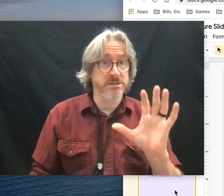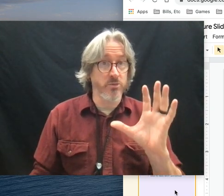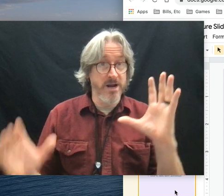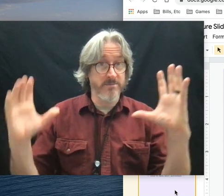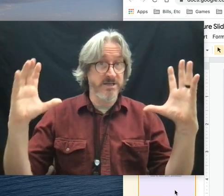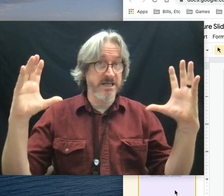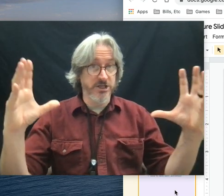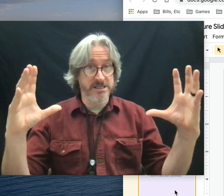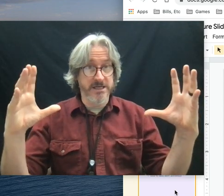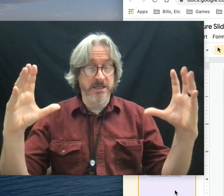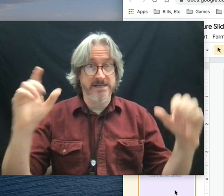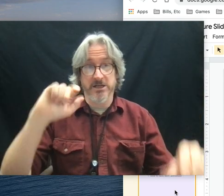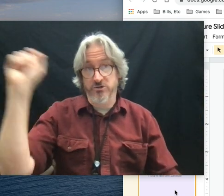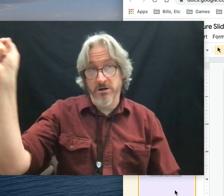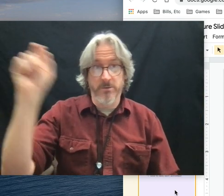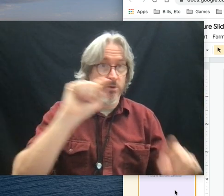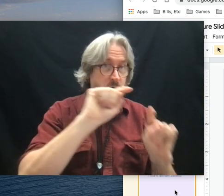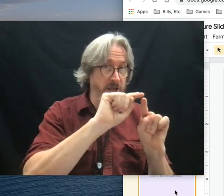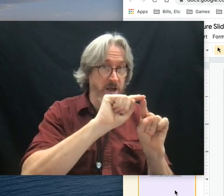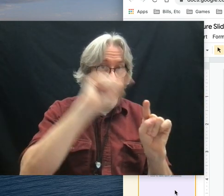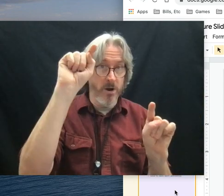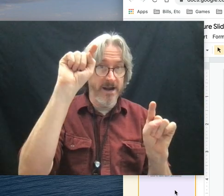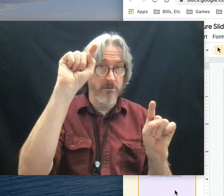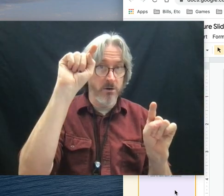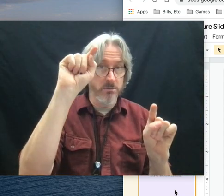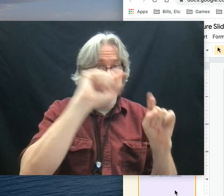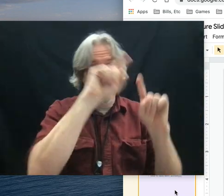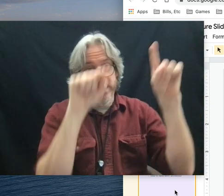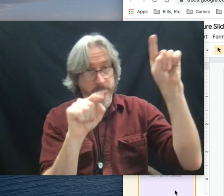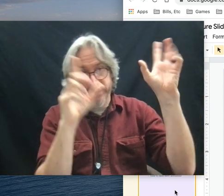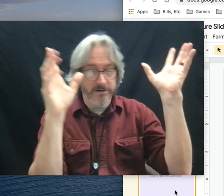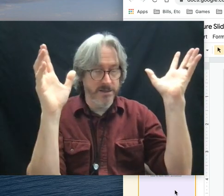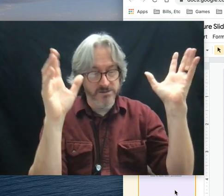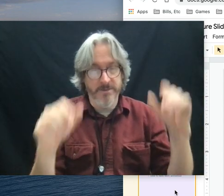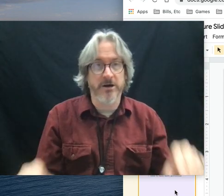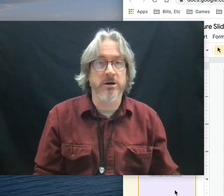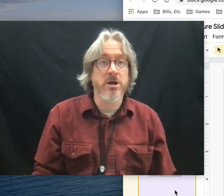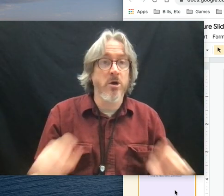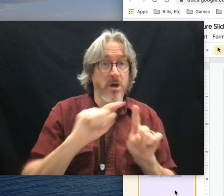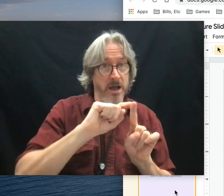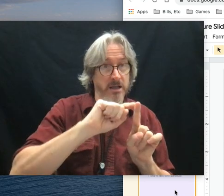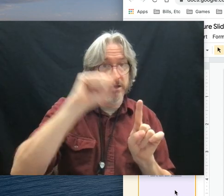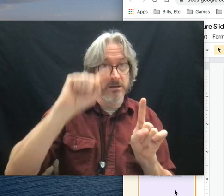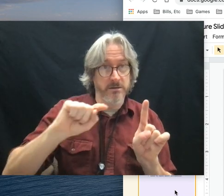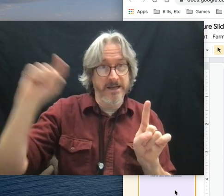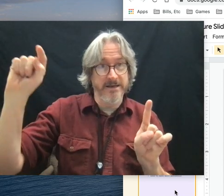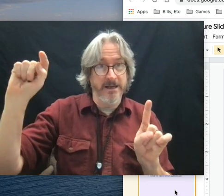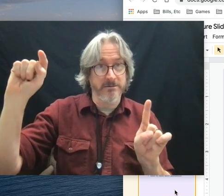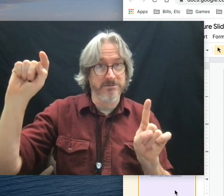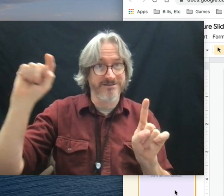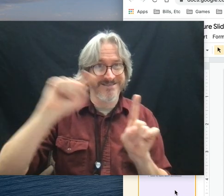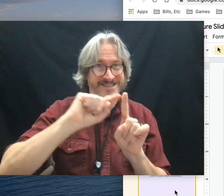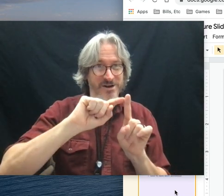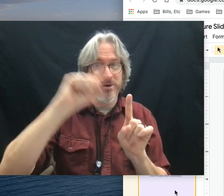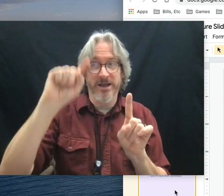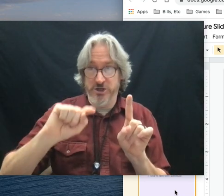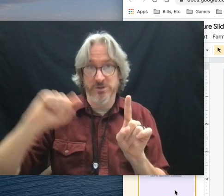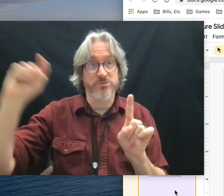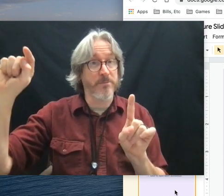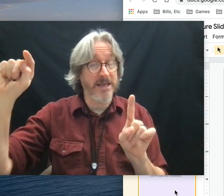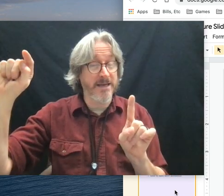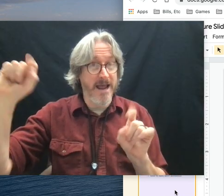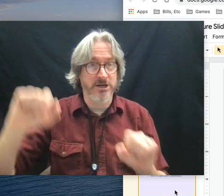Oftentimes when I'm teaching this in class, I'll draw on the board one arrow, either going up or down, doesn't really matter. A little lightning, so